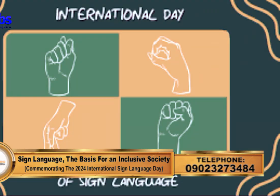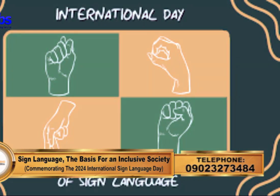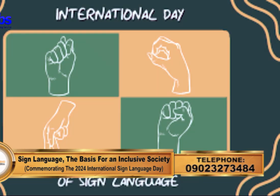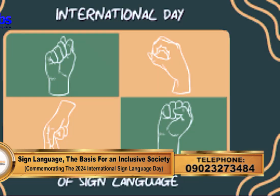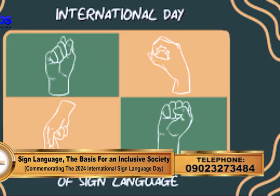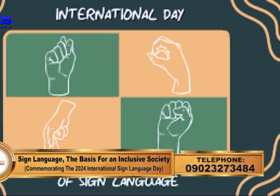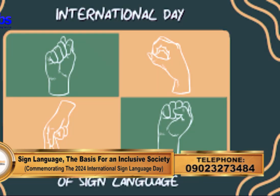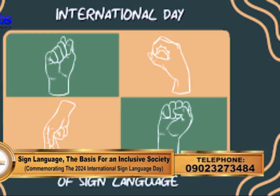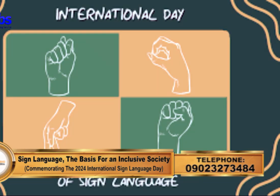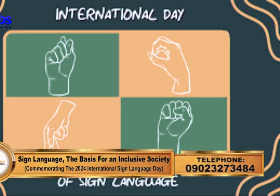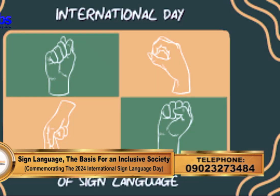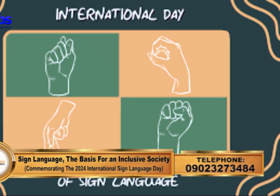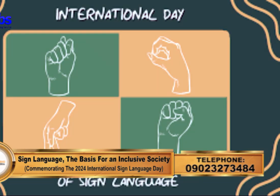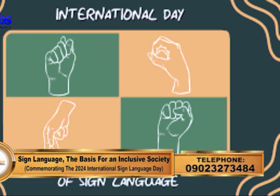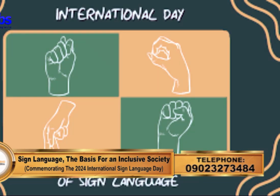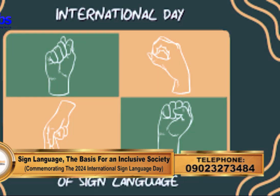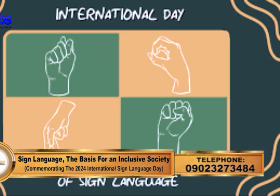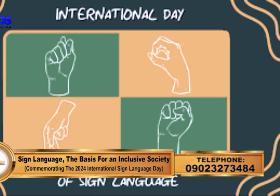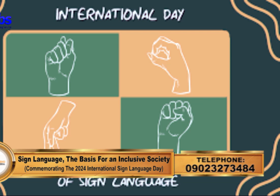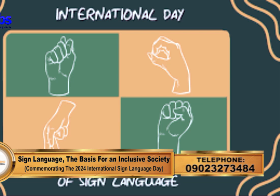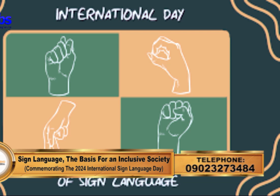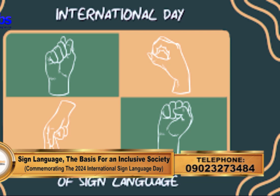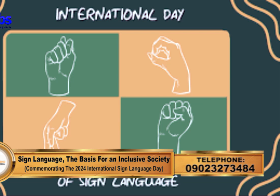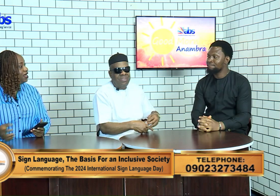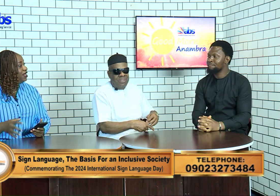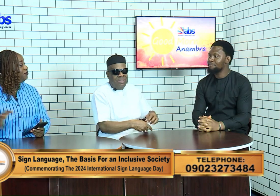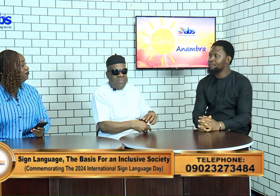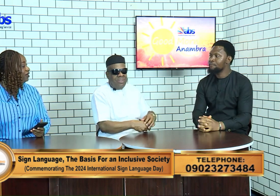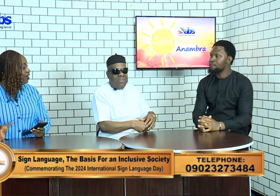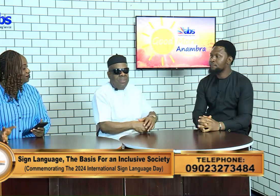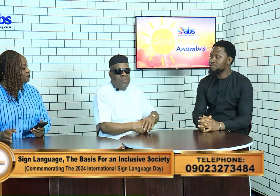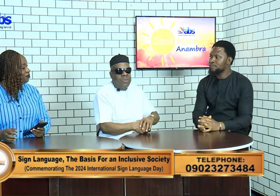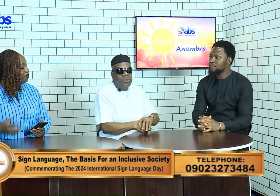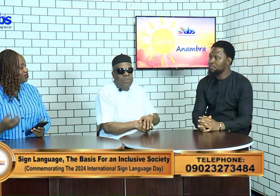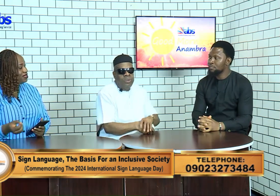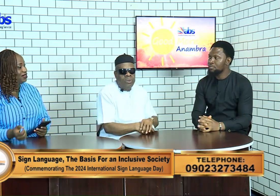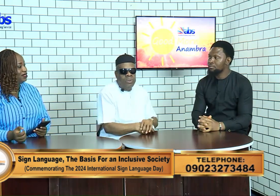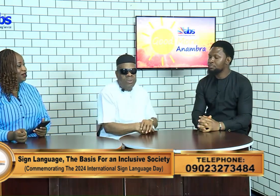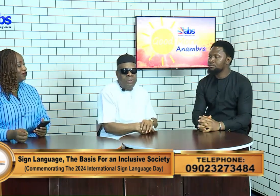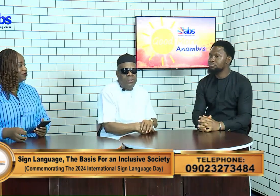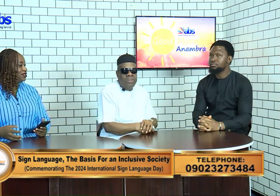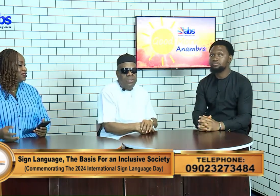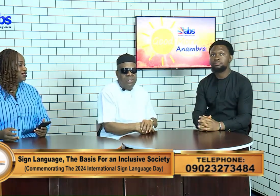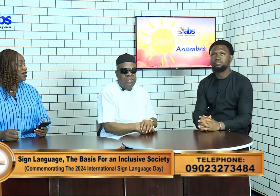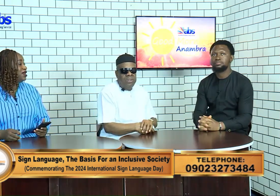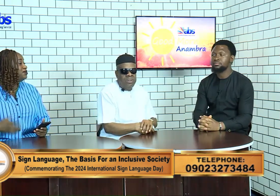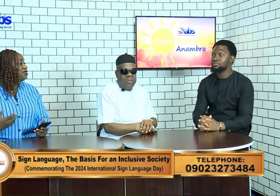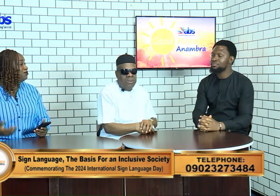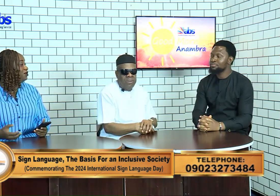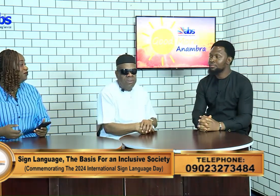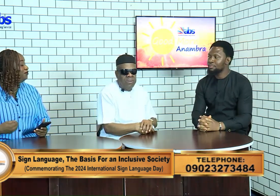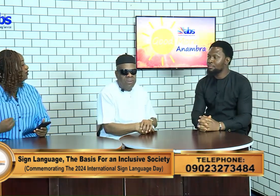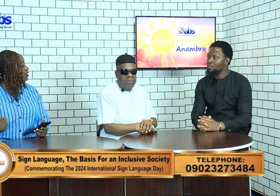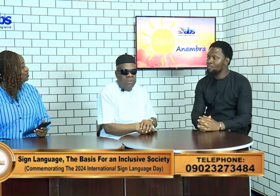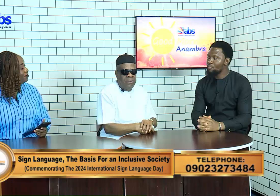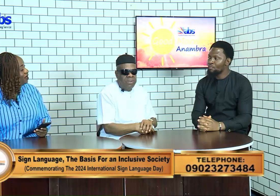is, where we can use it to help the deaf community in schools, in churches, in different gatherings. But we notice that in our country these days, most time we